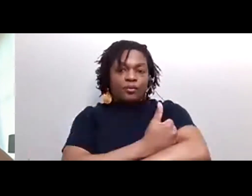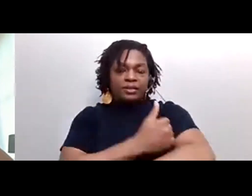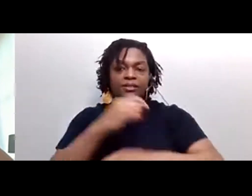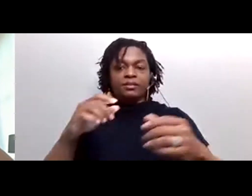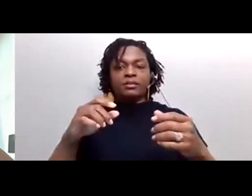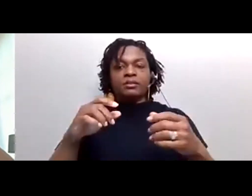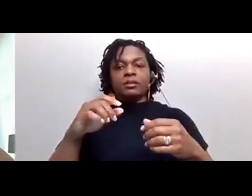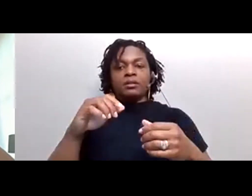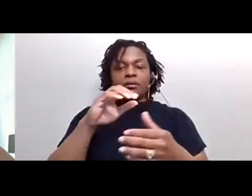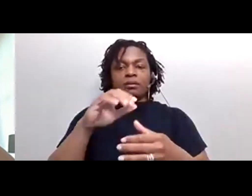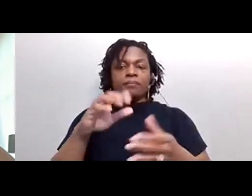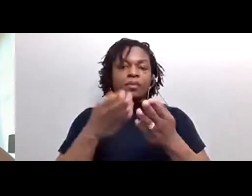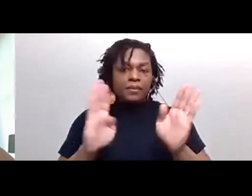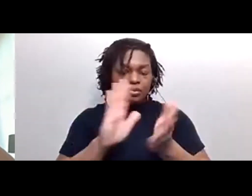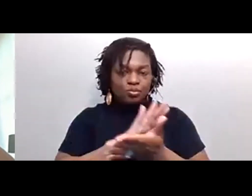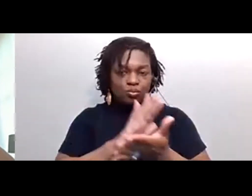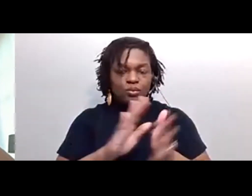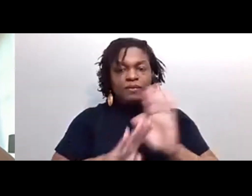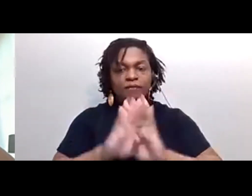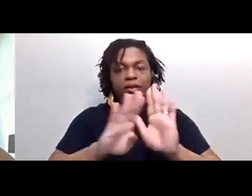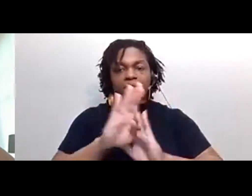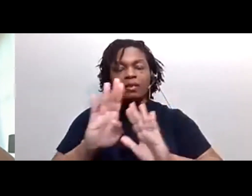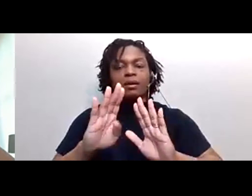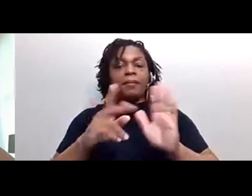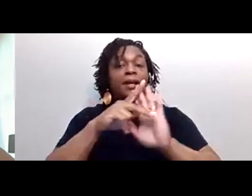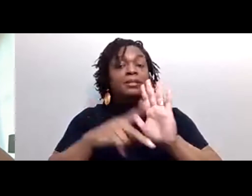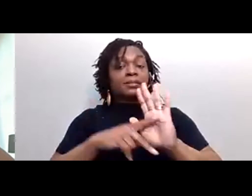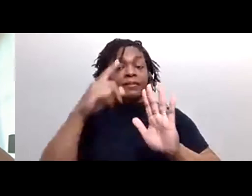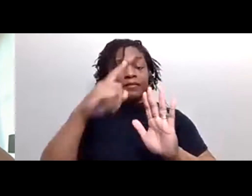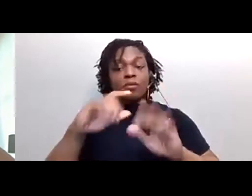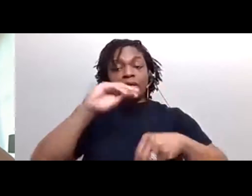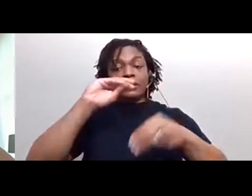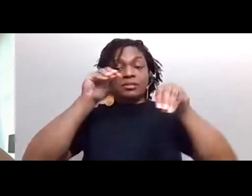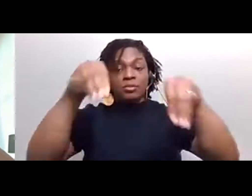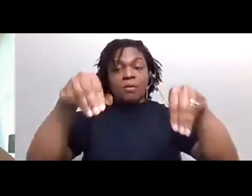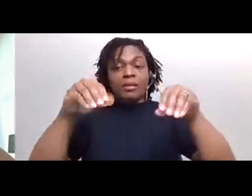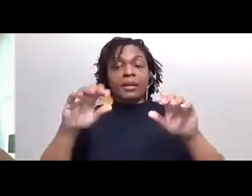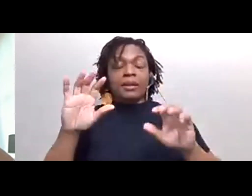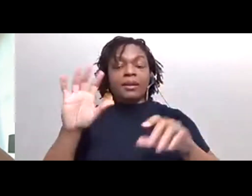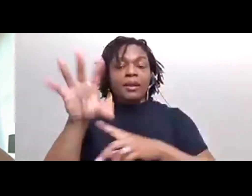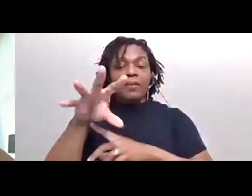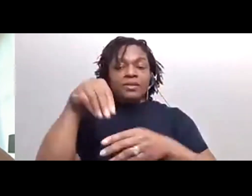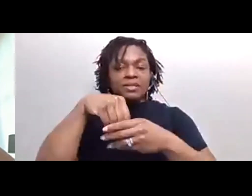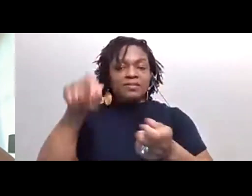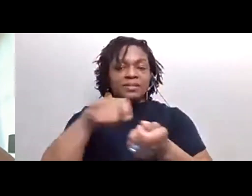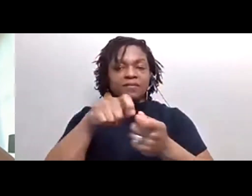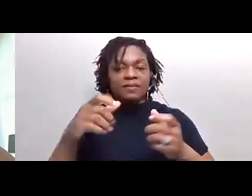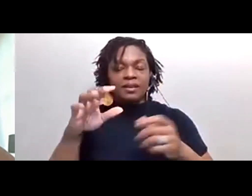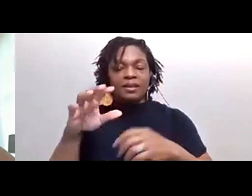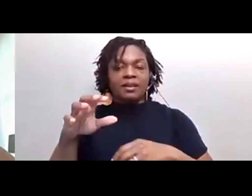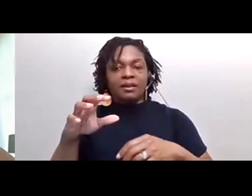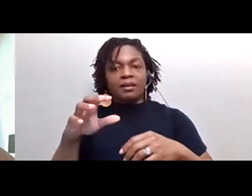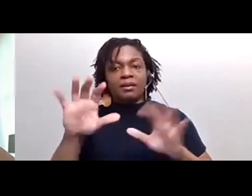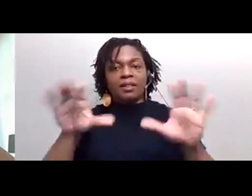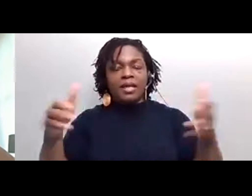policies related to installing video cameras in certain classrooms where special education services